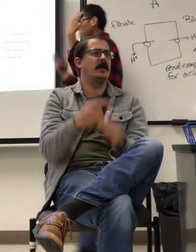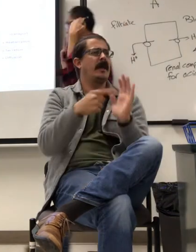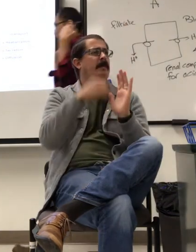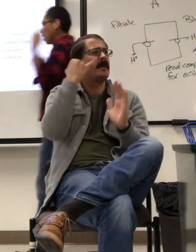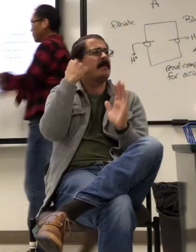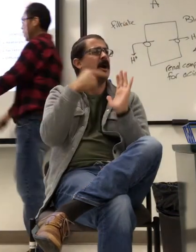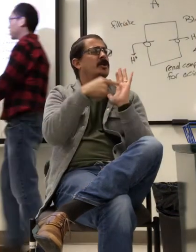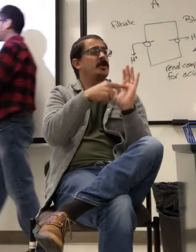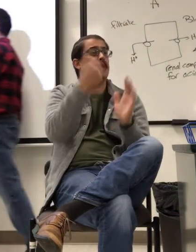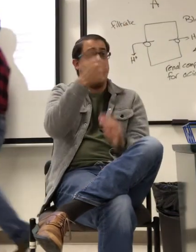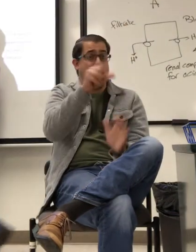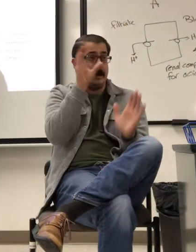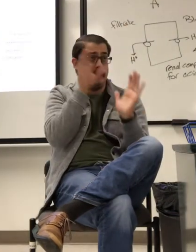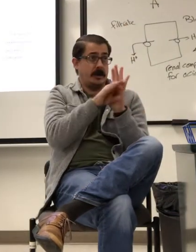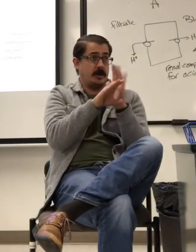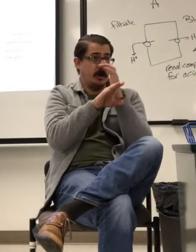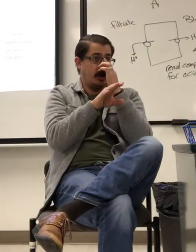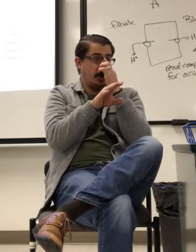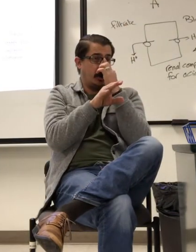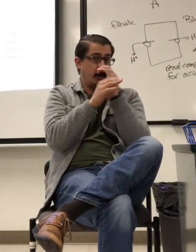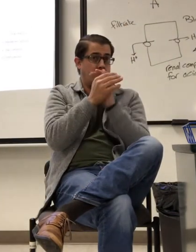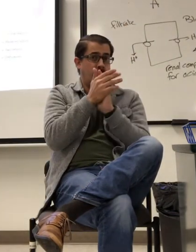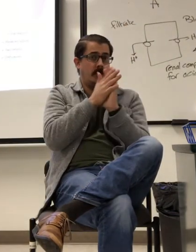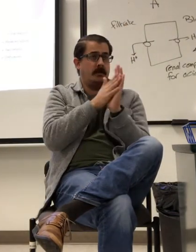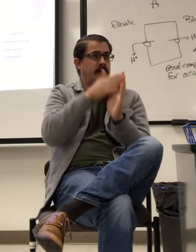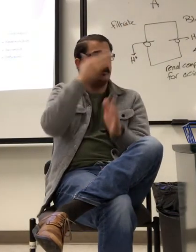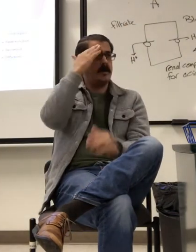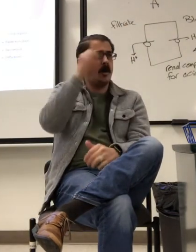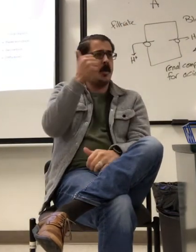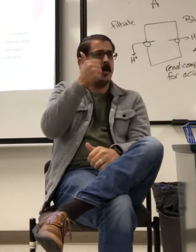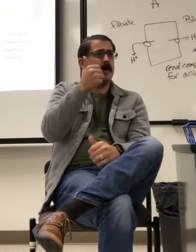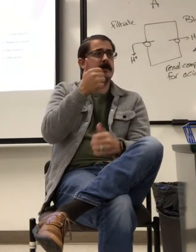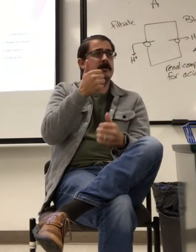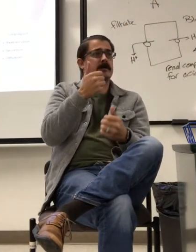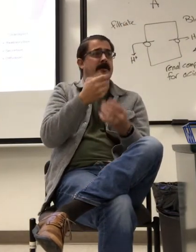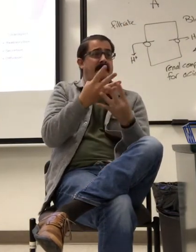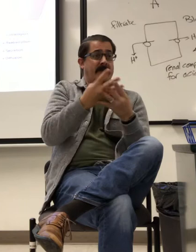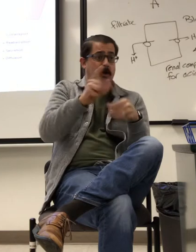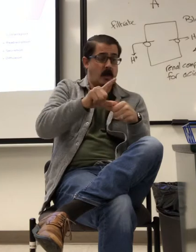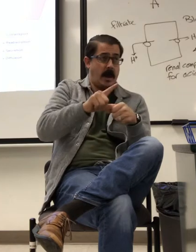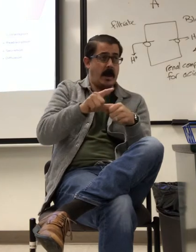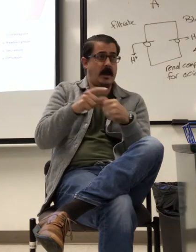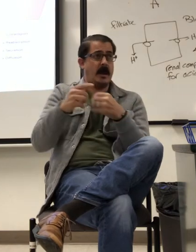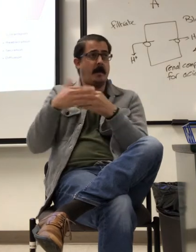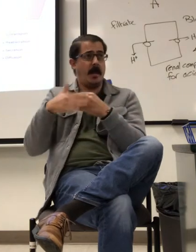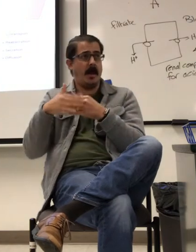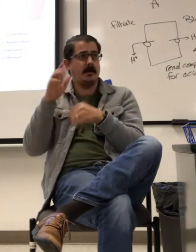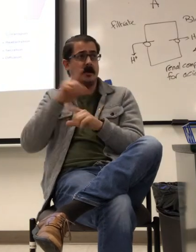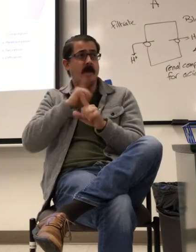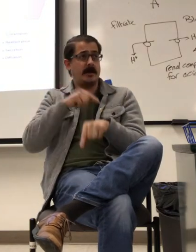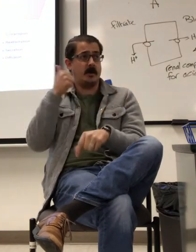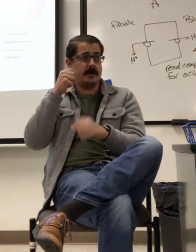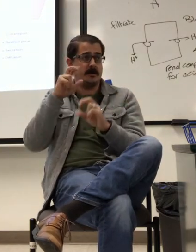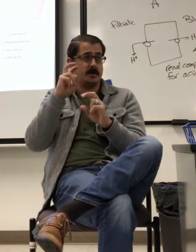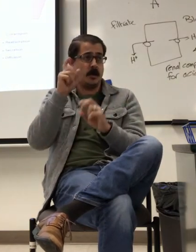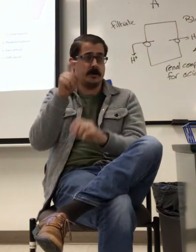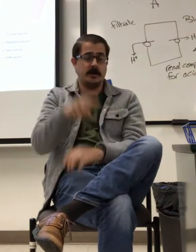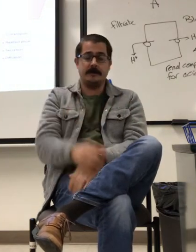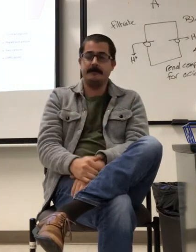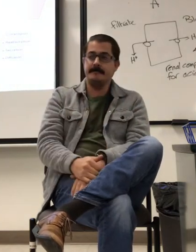were to show you any picture and you know which side's the filtrate and you know which side the blood is, could you answer this question?